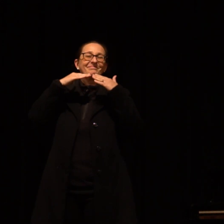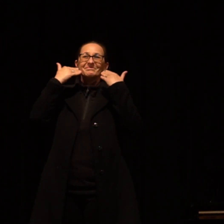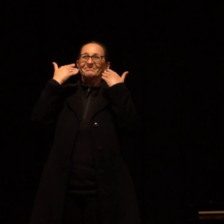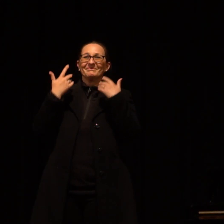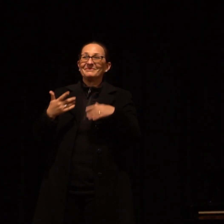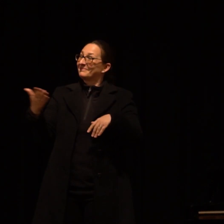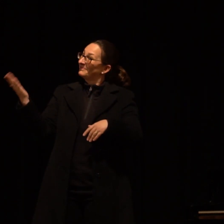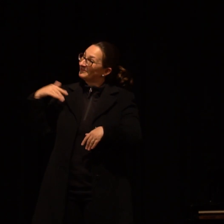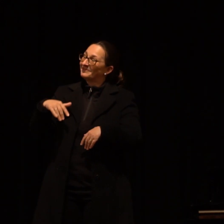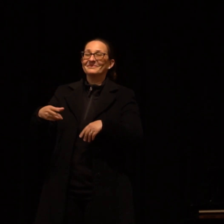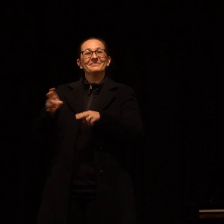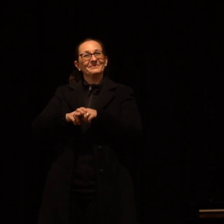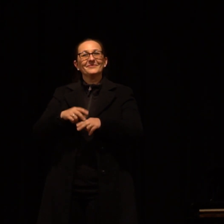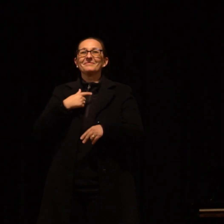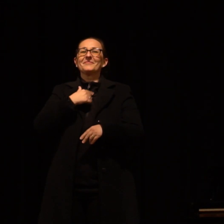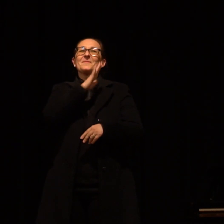such a positive, friendly man.